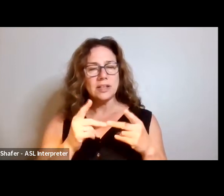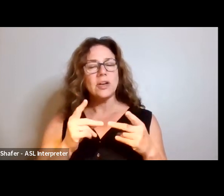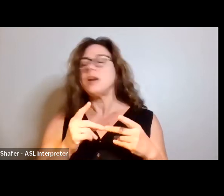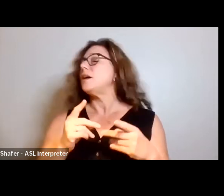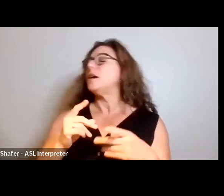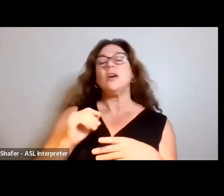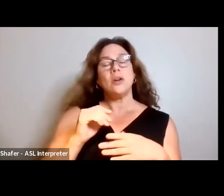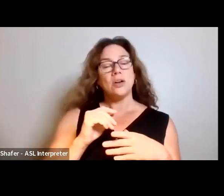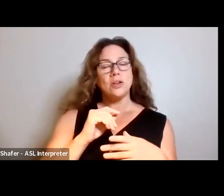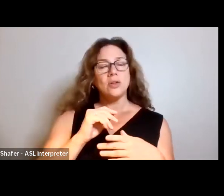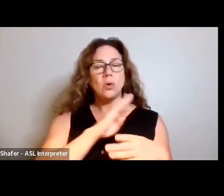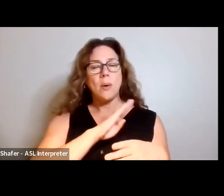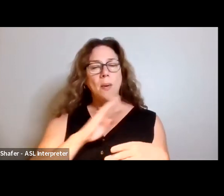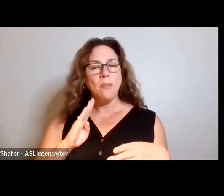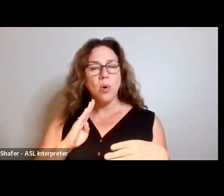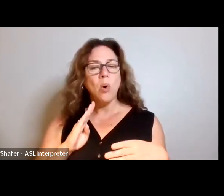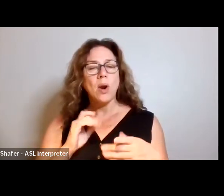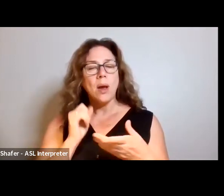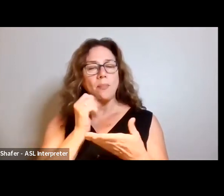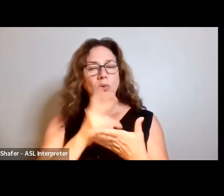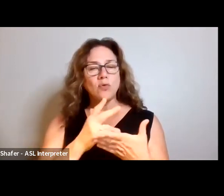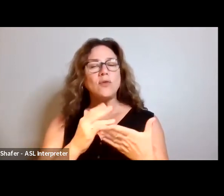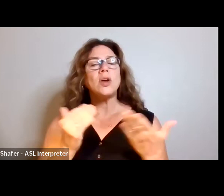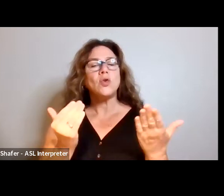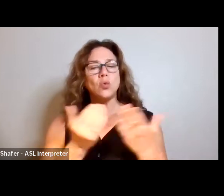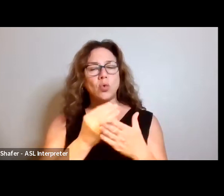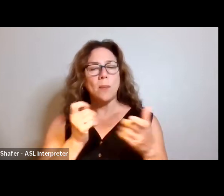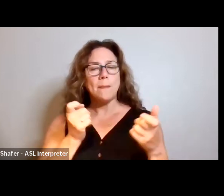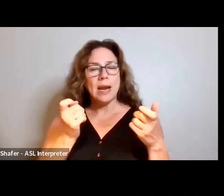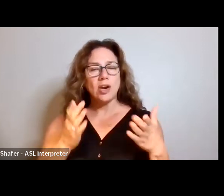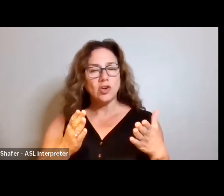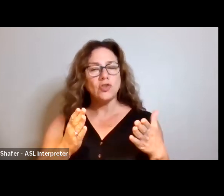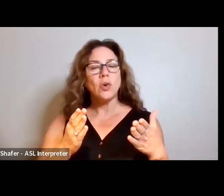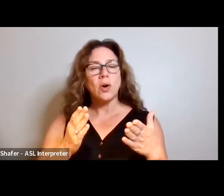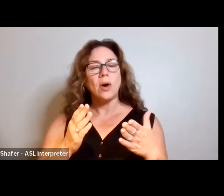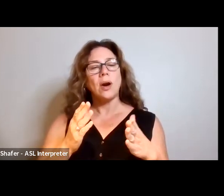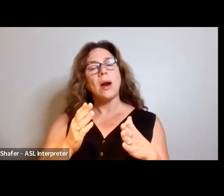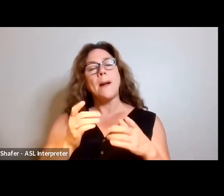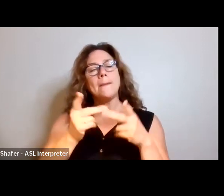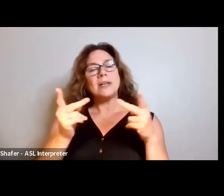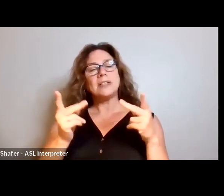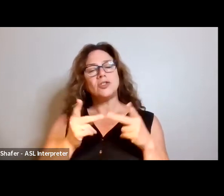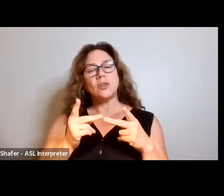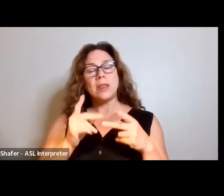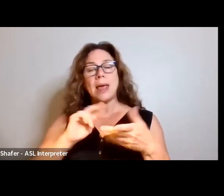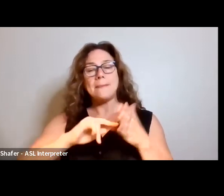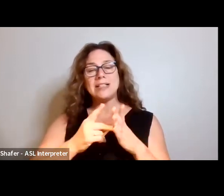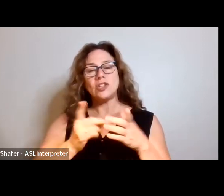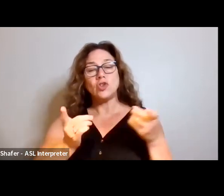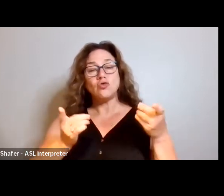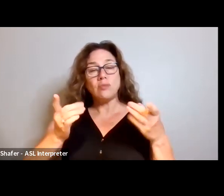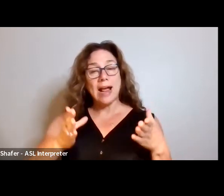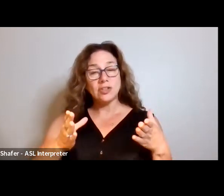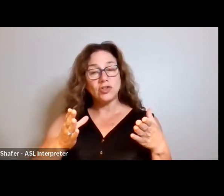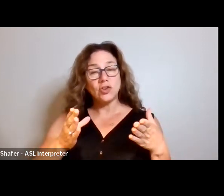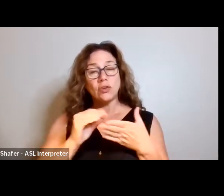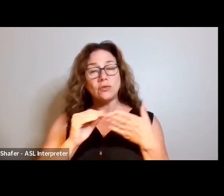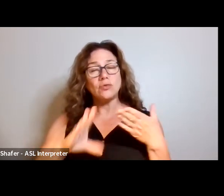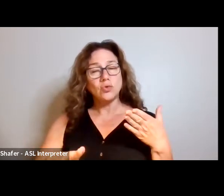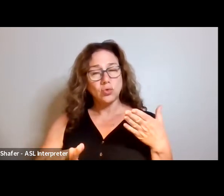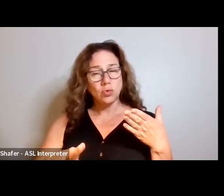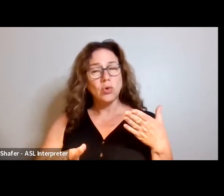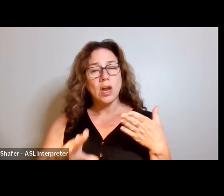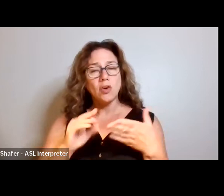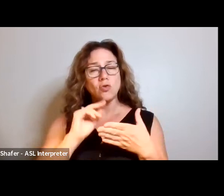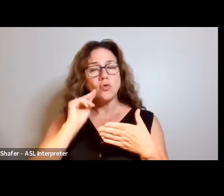Nutrition manager position at a previous board meeting. And that means that the Director of Student Nutrition is going to needs to be removed